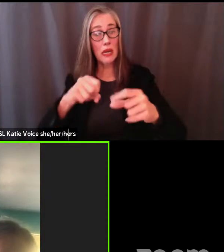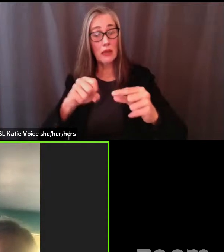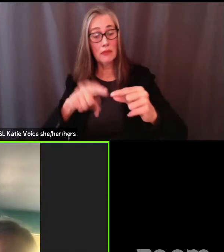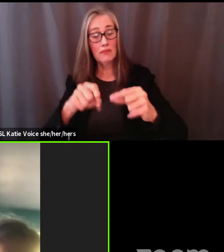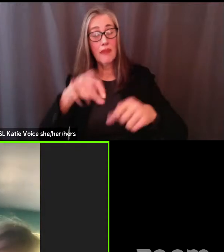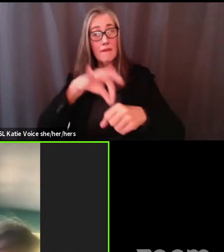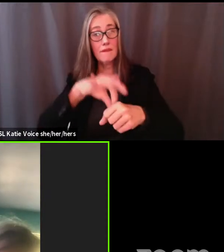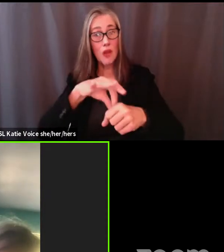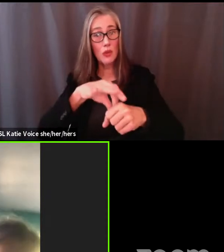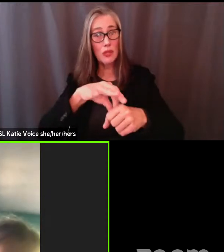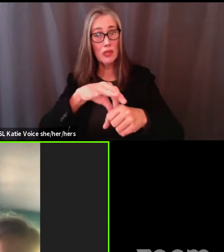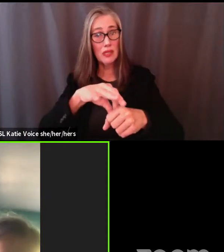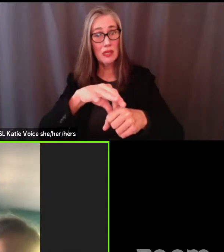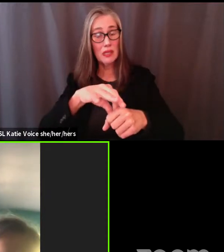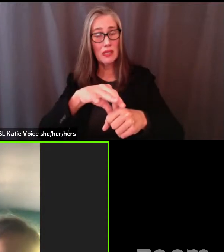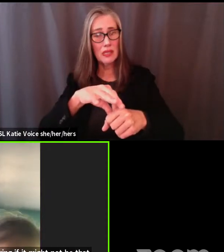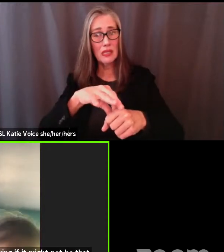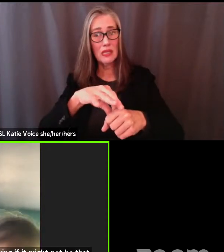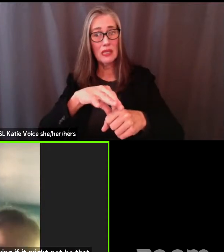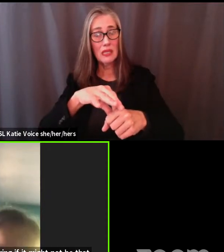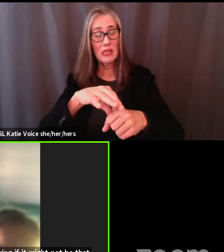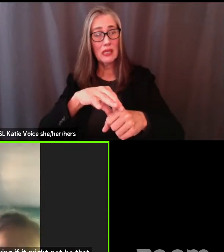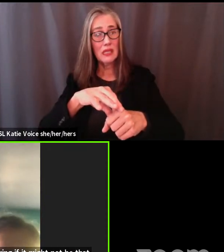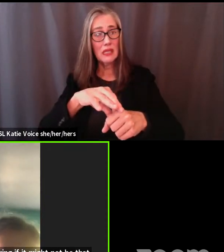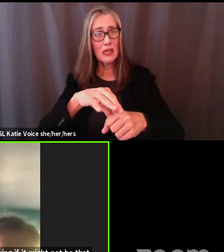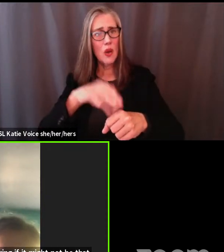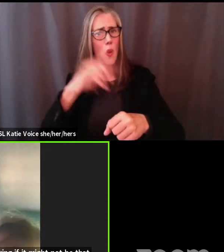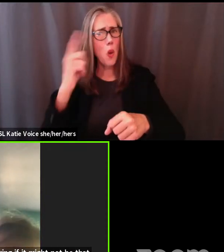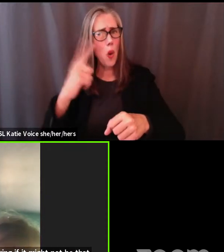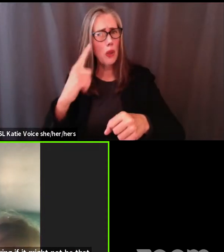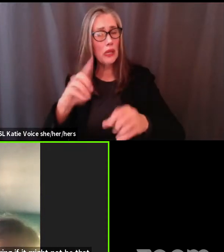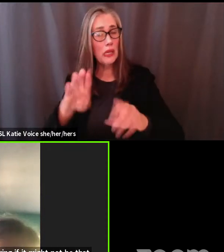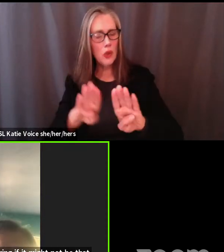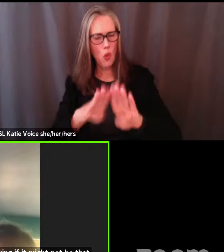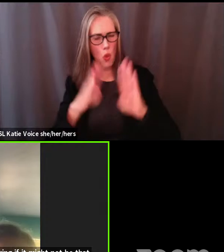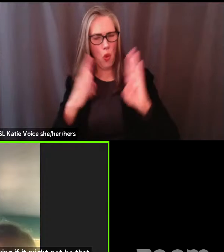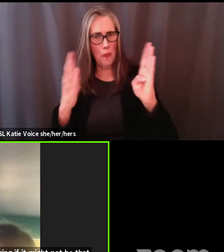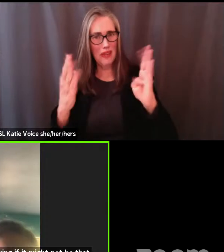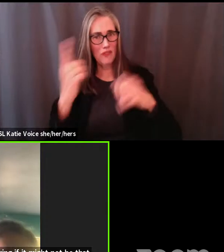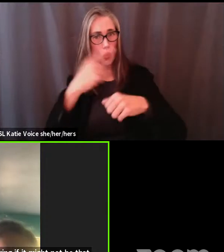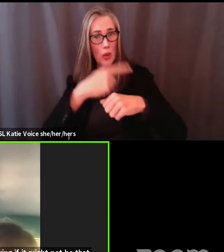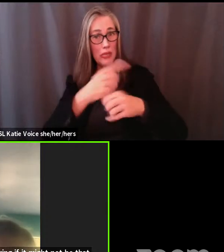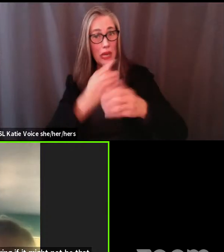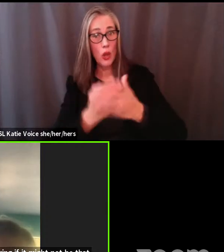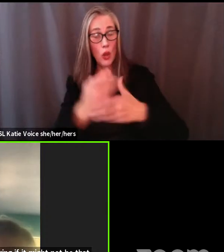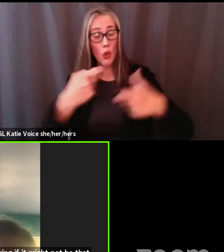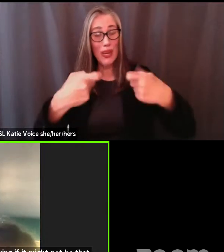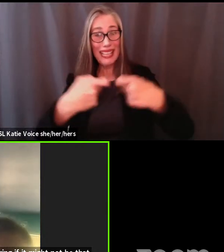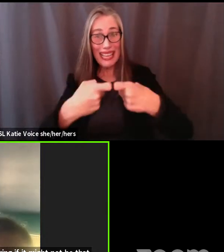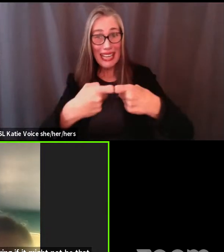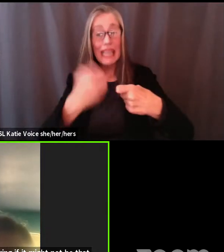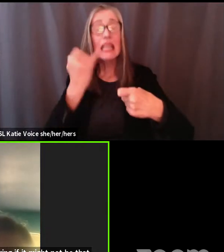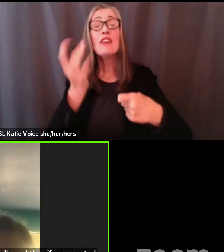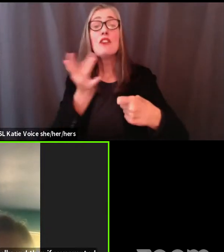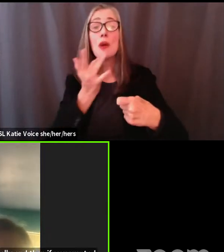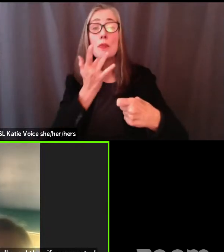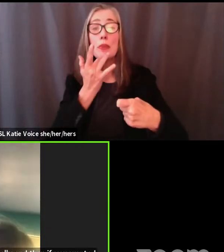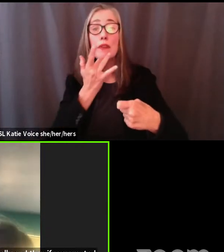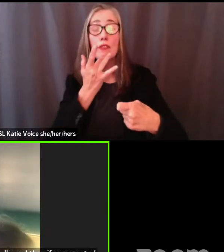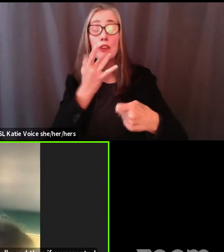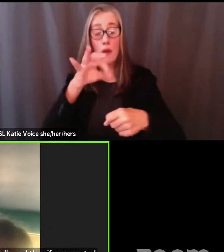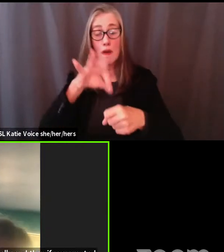was open, for the day electronically. And then if you wanted to vote in person, that you'd have to do